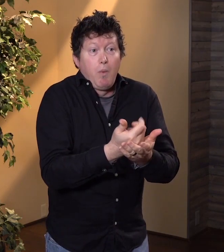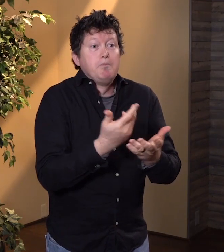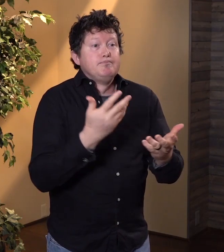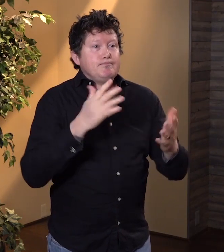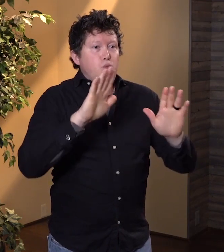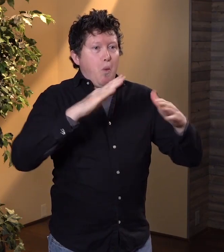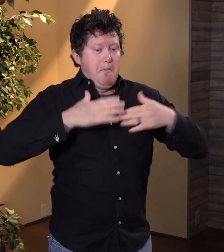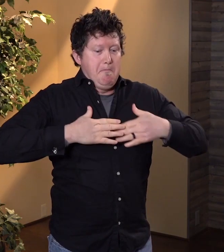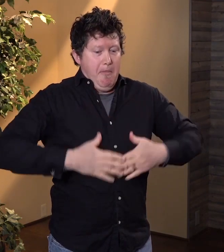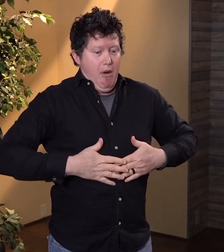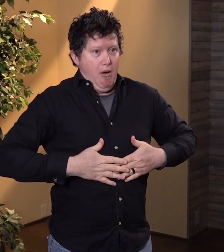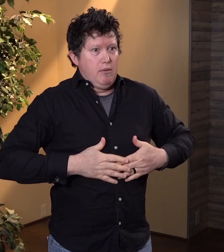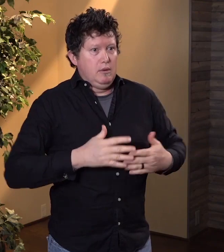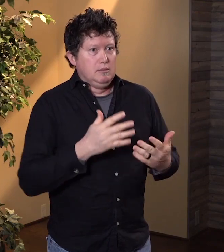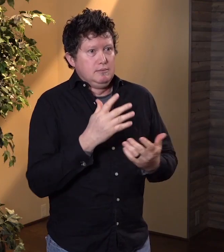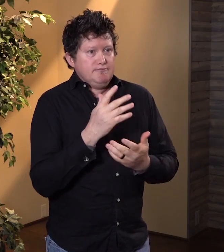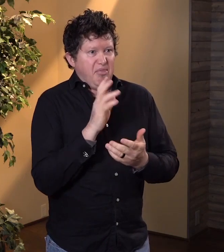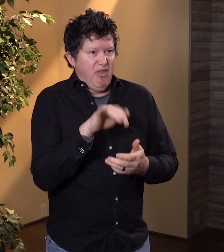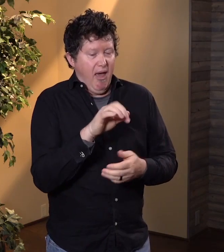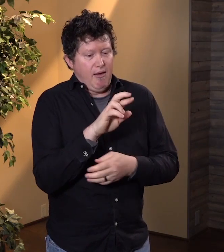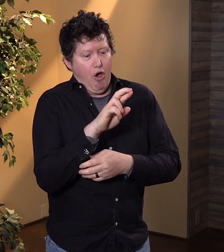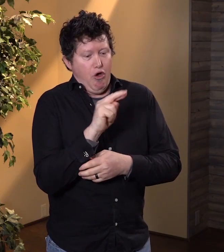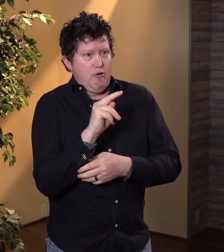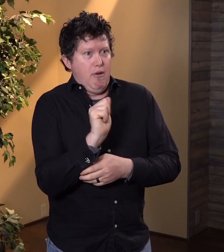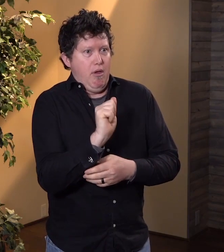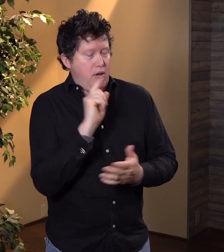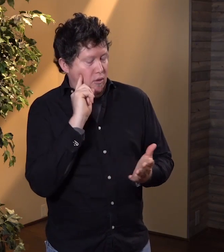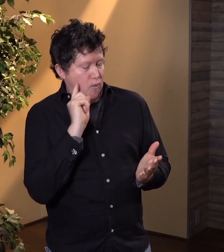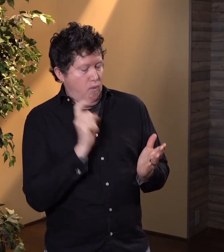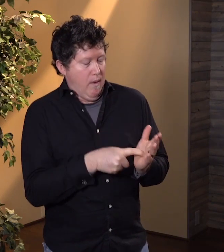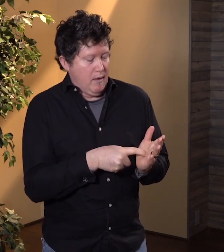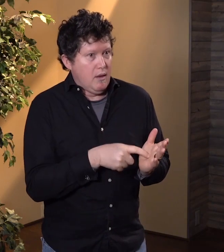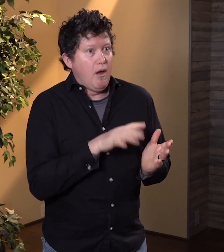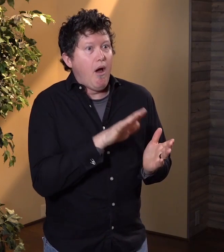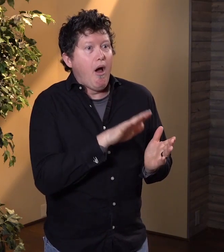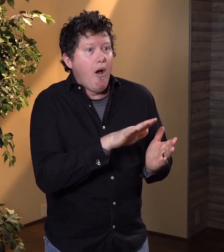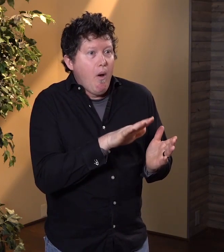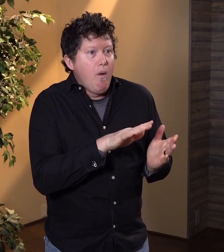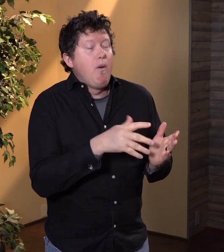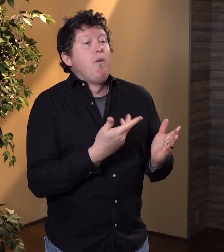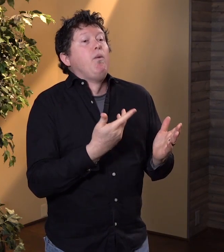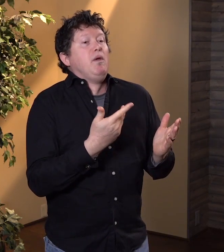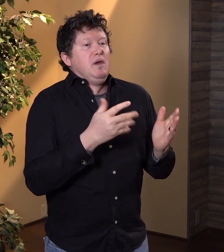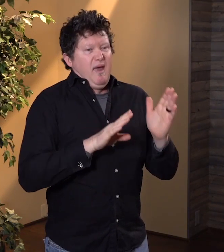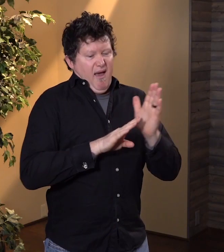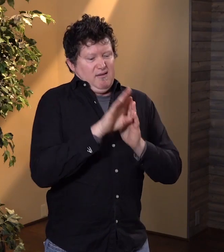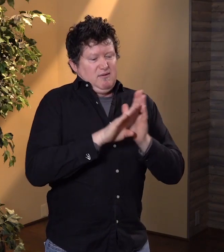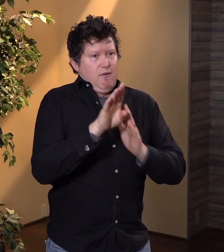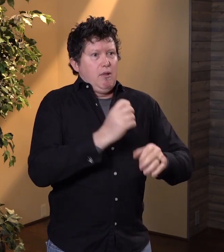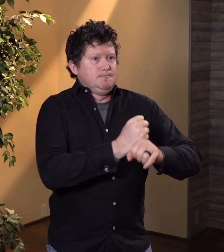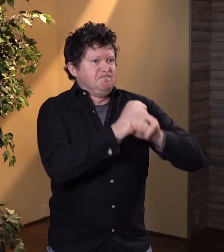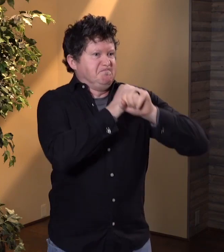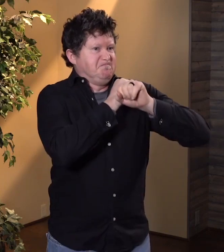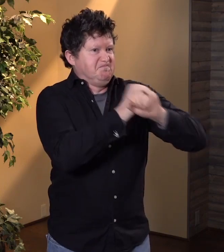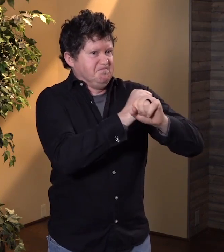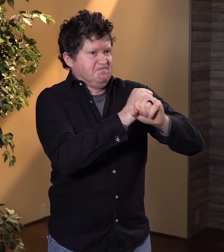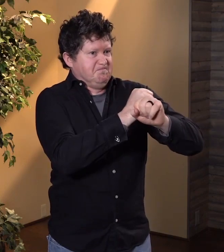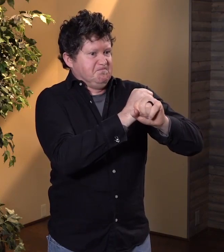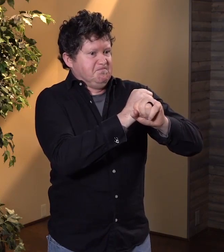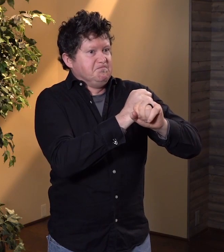recognize, the RNA will then recognize the coronavirus and then produce protective